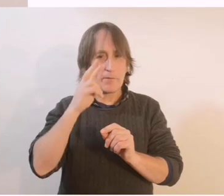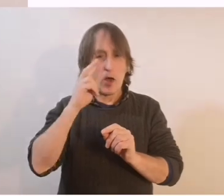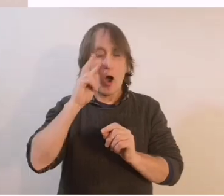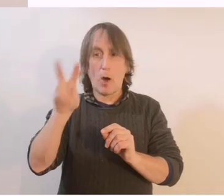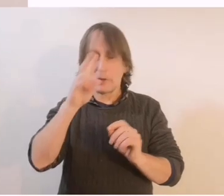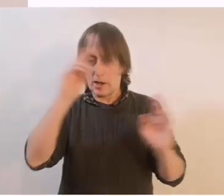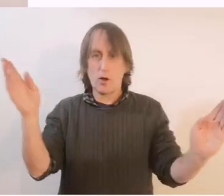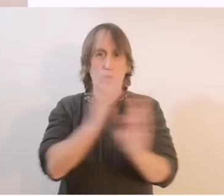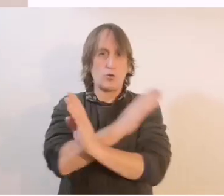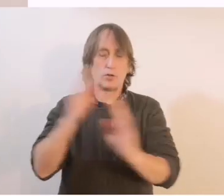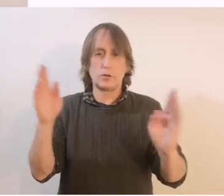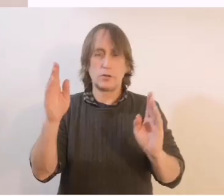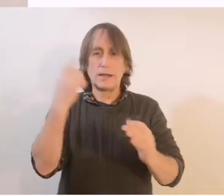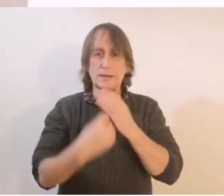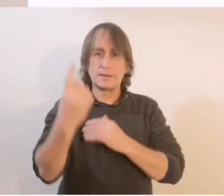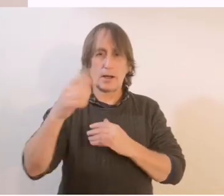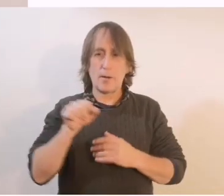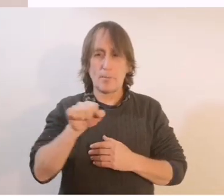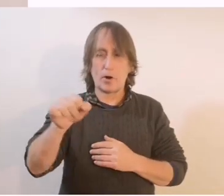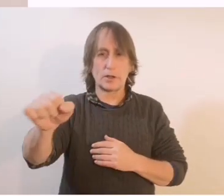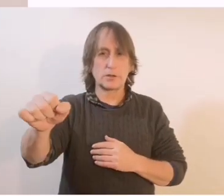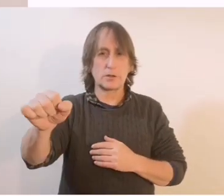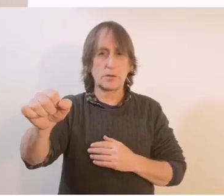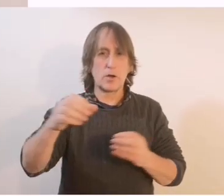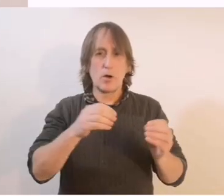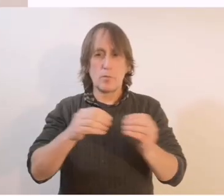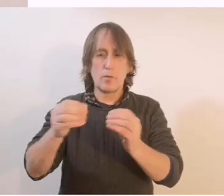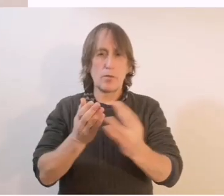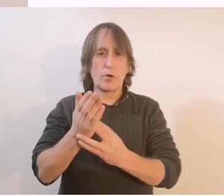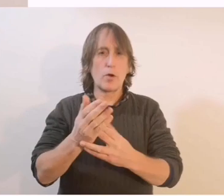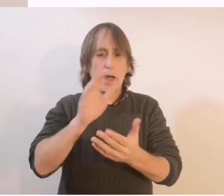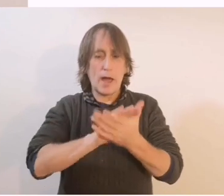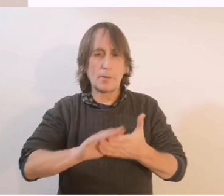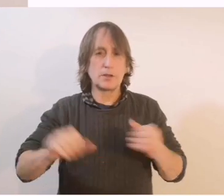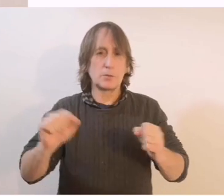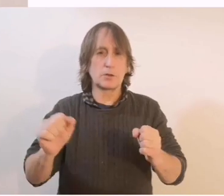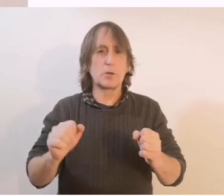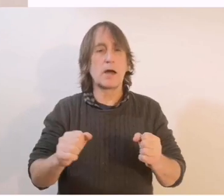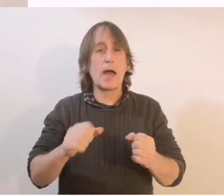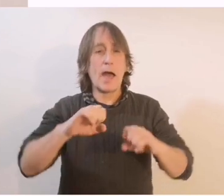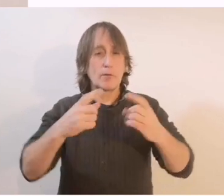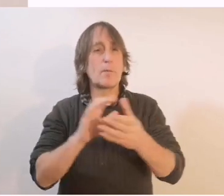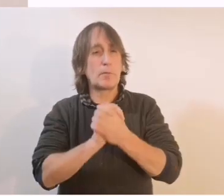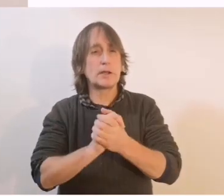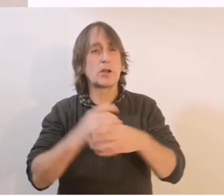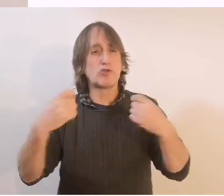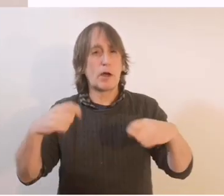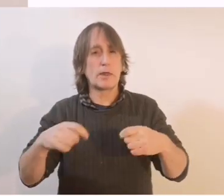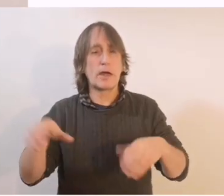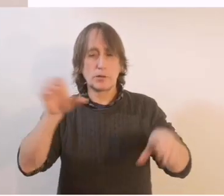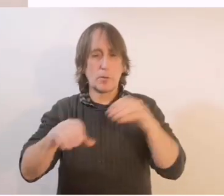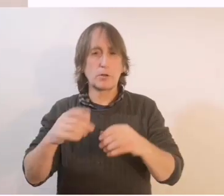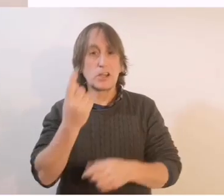time. That's why it's the optical illusion that they're single particles moving through empty space. So I suggest everybody please try that